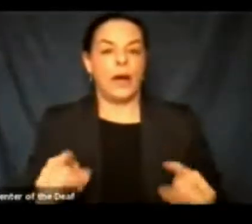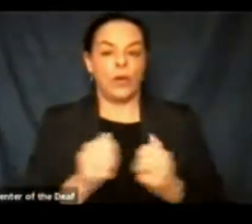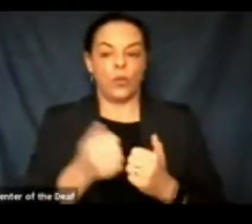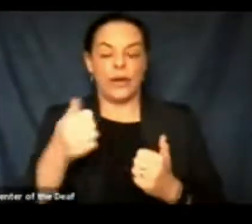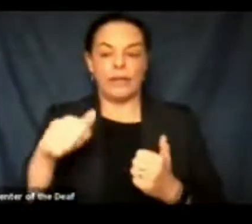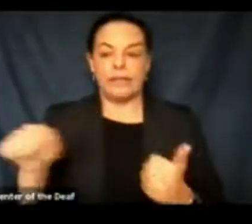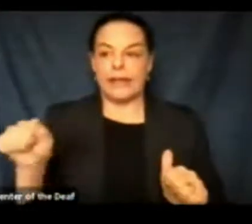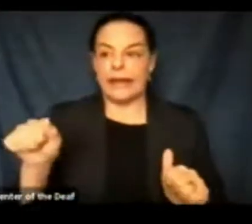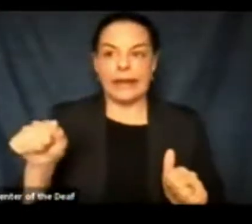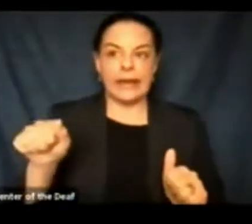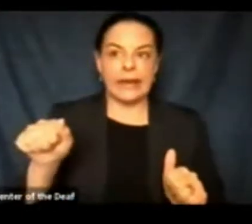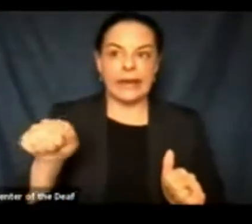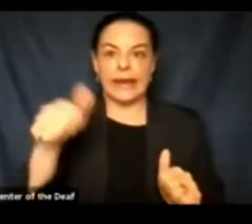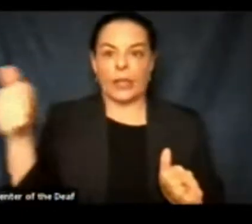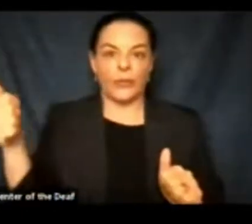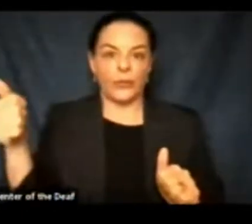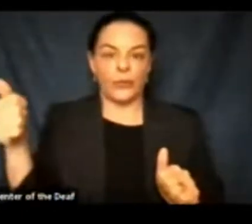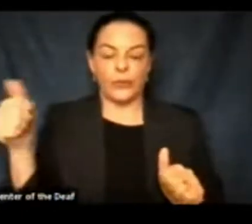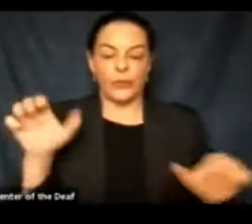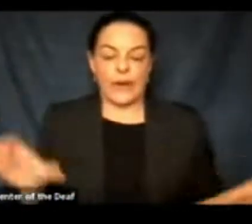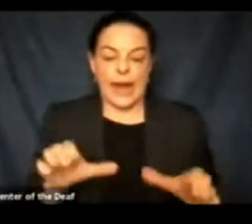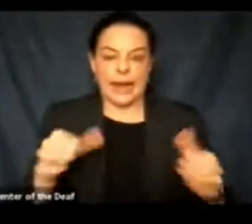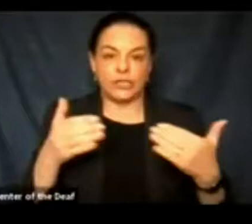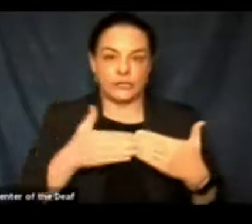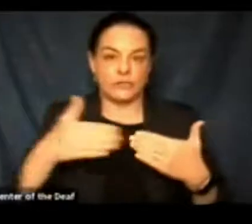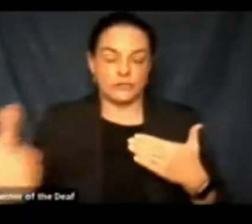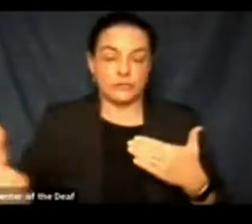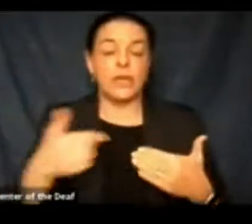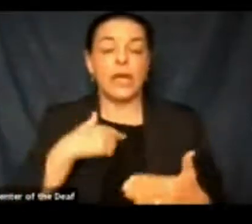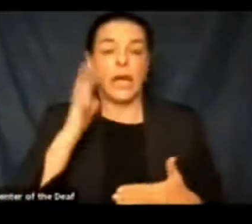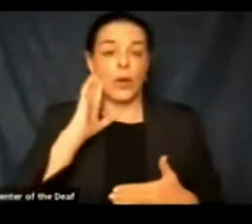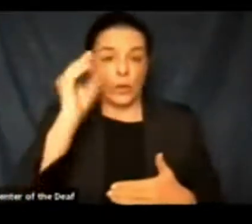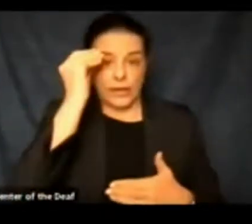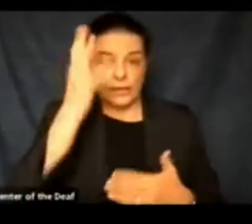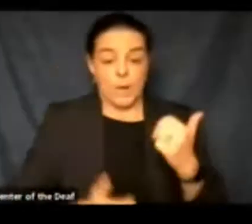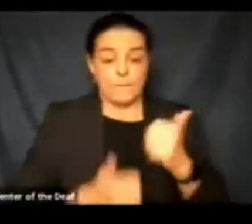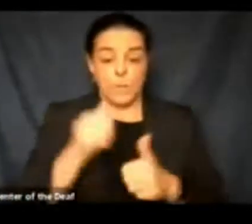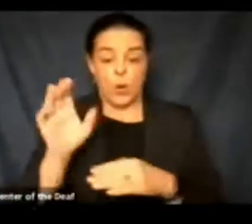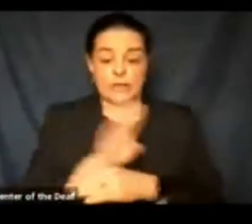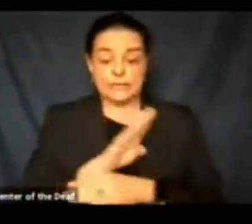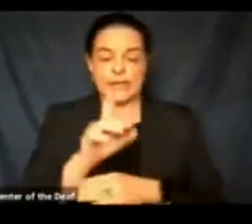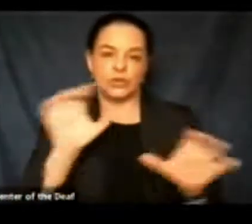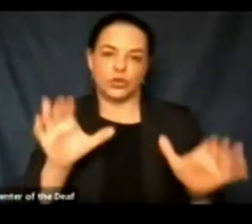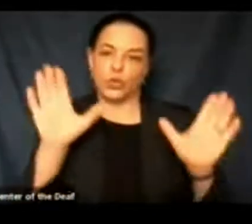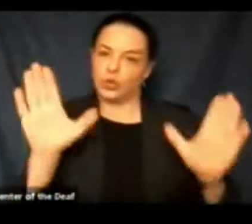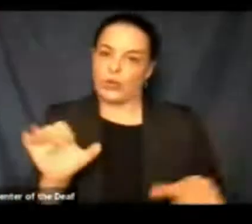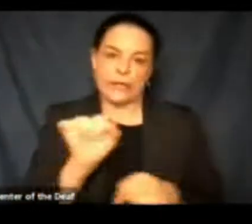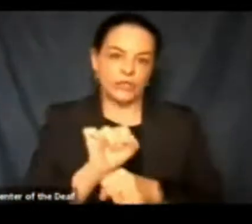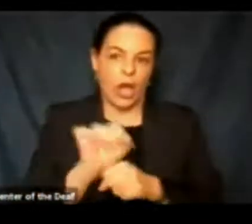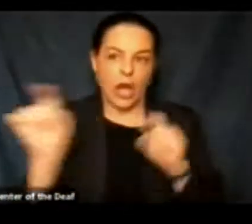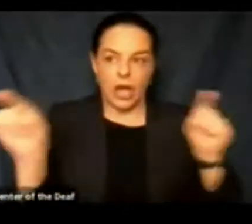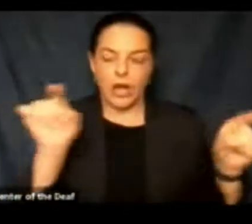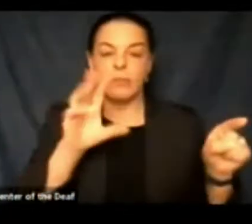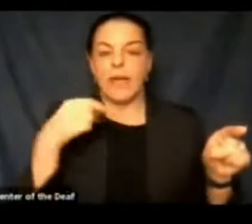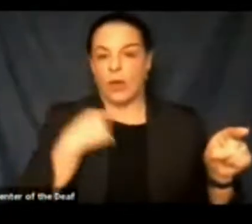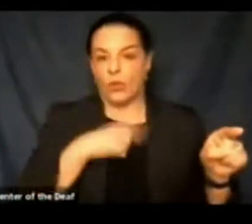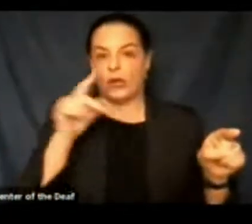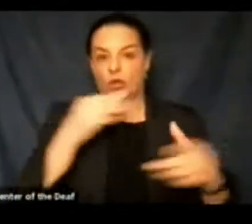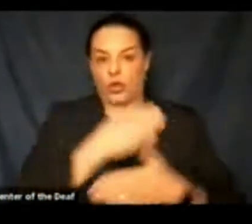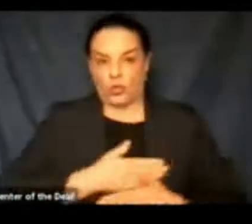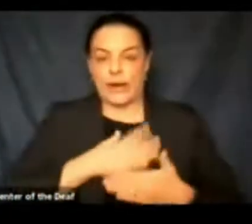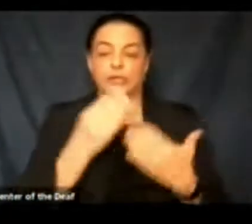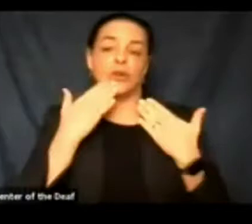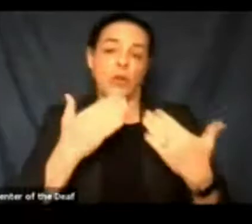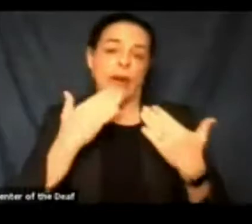other actions moving forward. I will say that most of the businesses are doing a great job, and we appreciate that and we're grateful